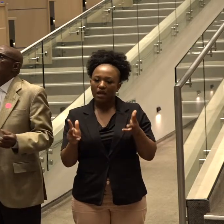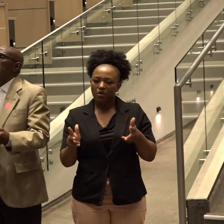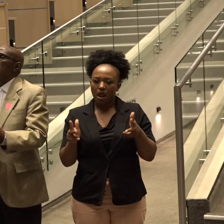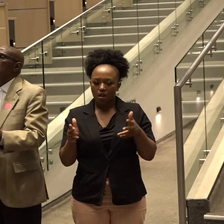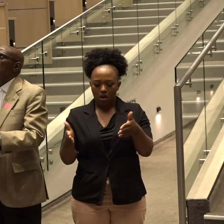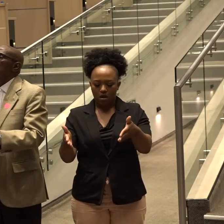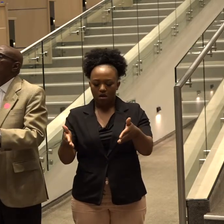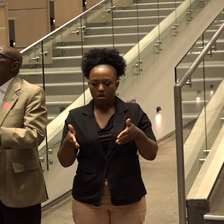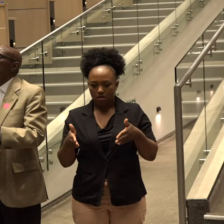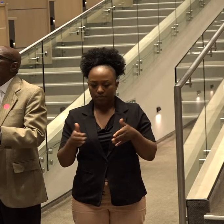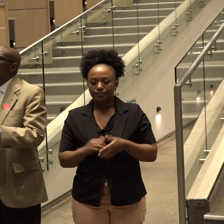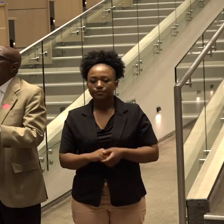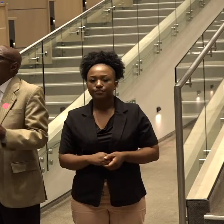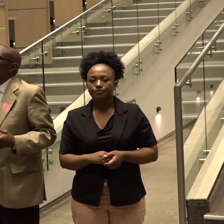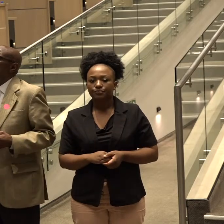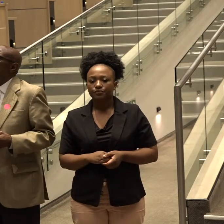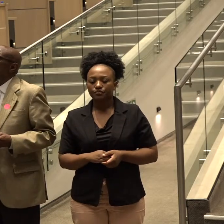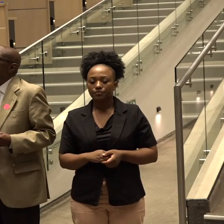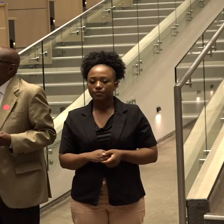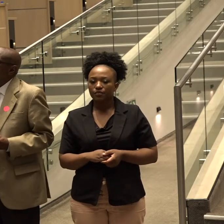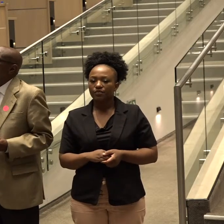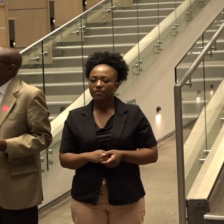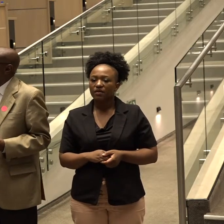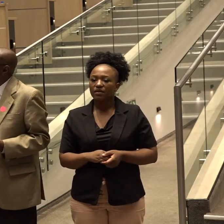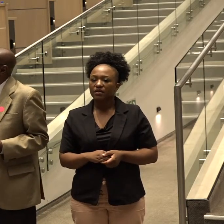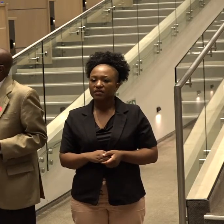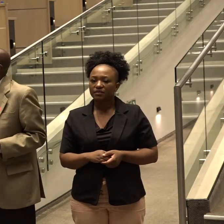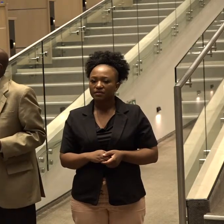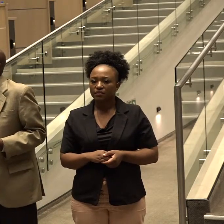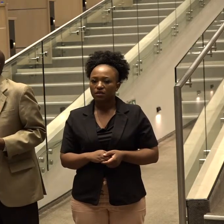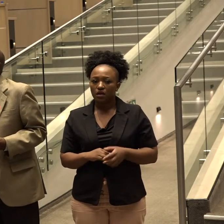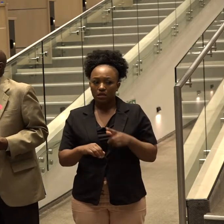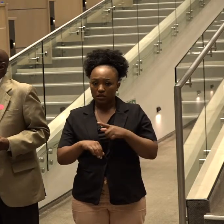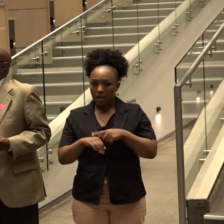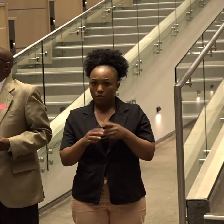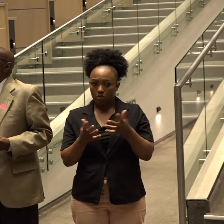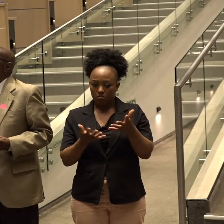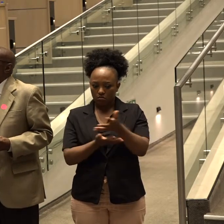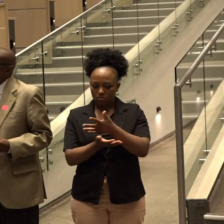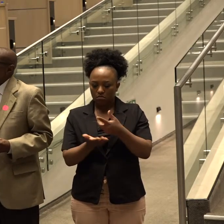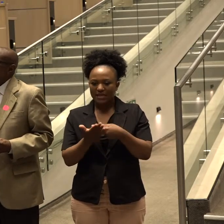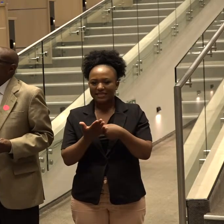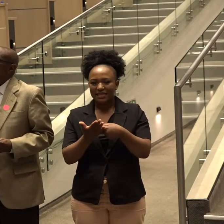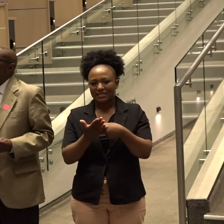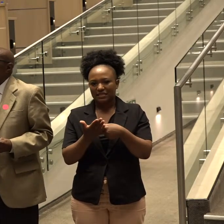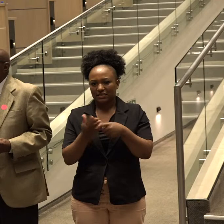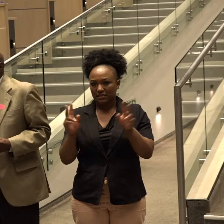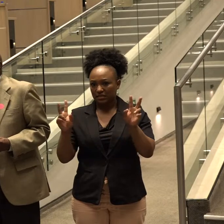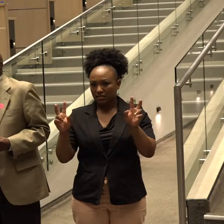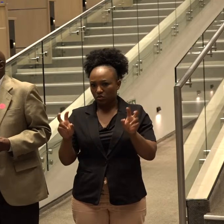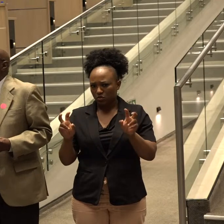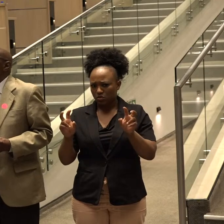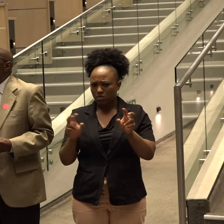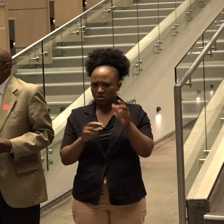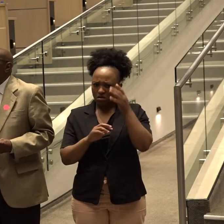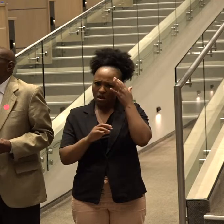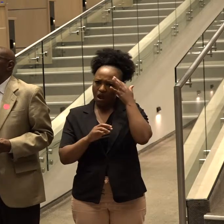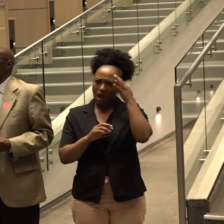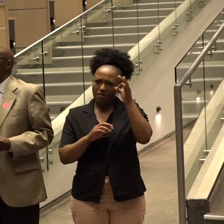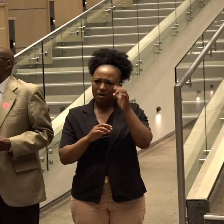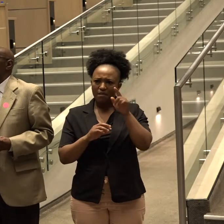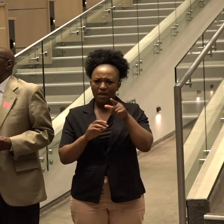one other thing is we we need that when we discuss about these issues the government should actually